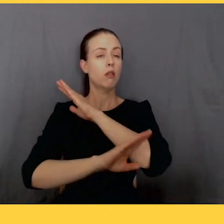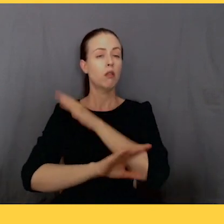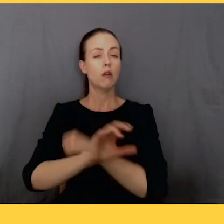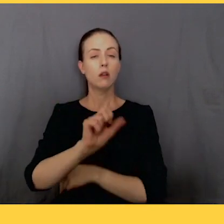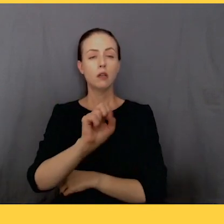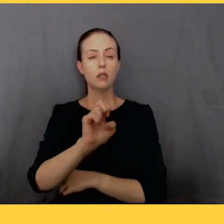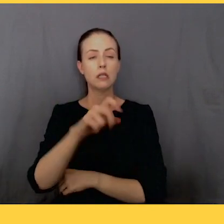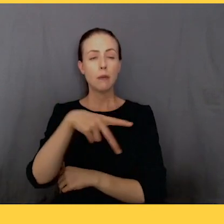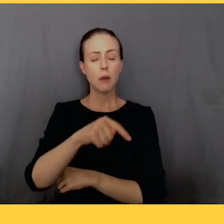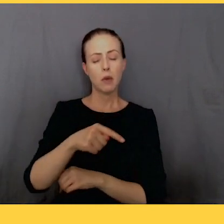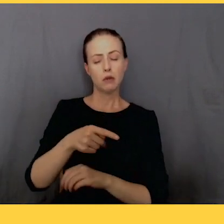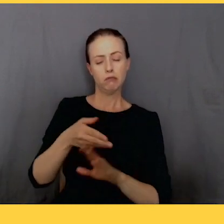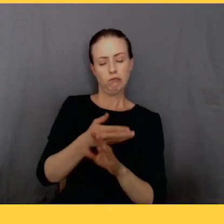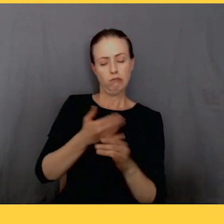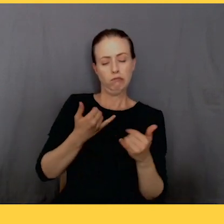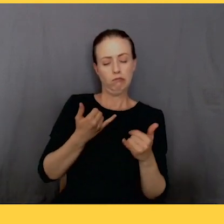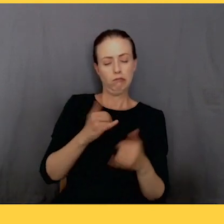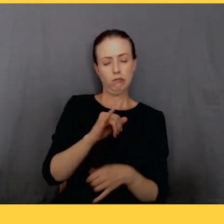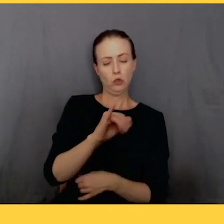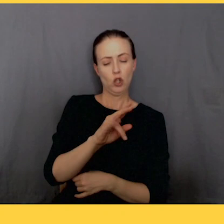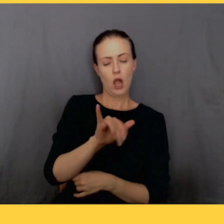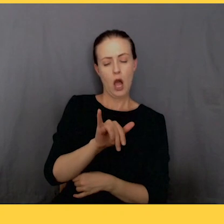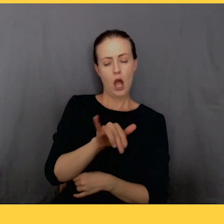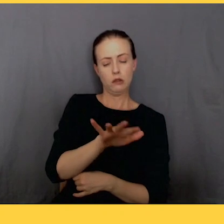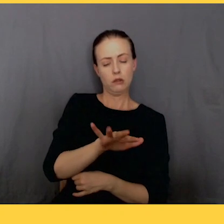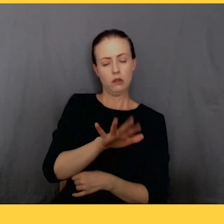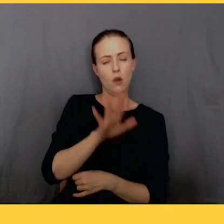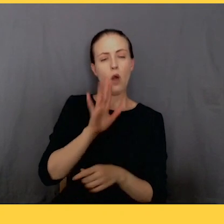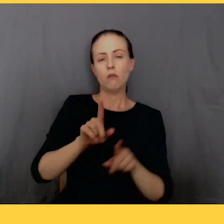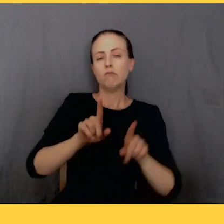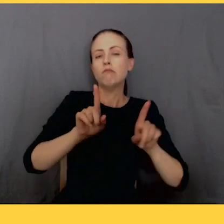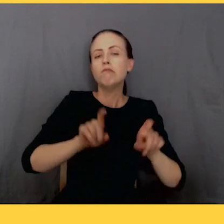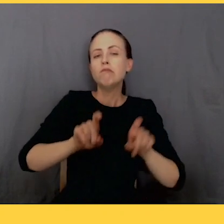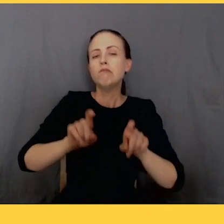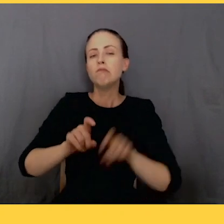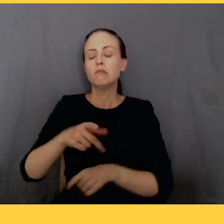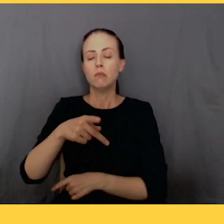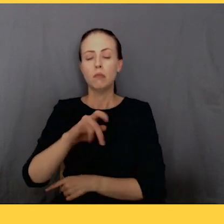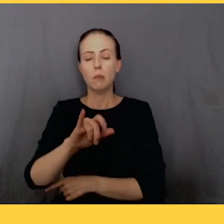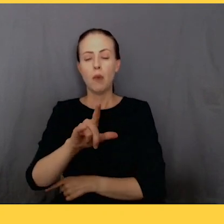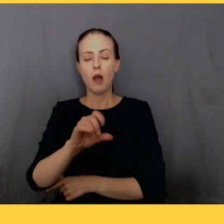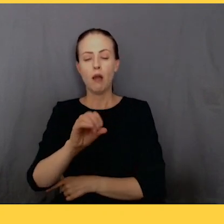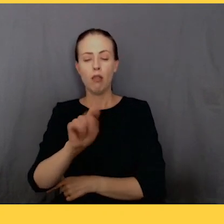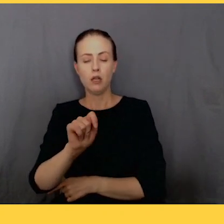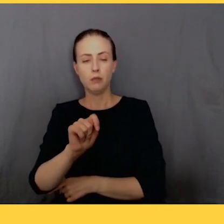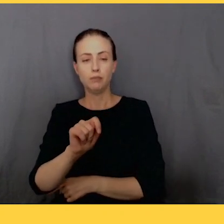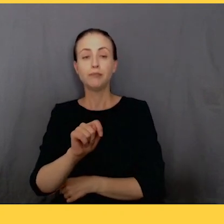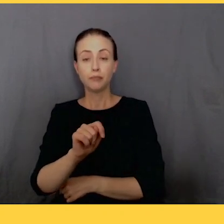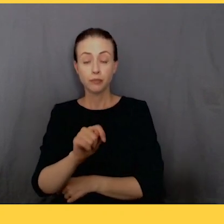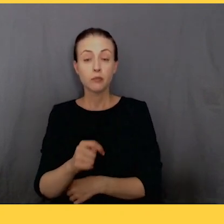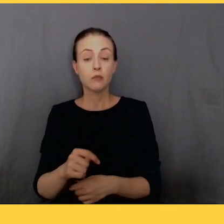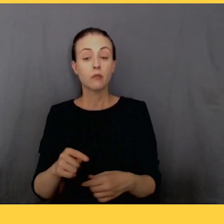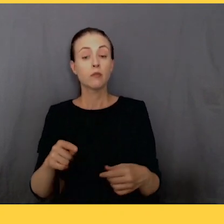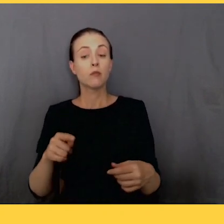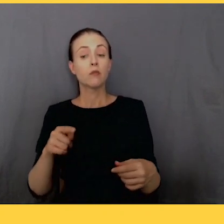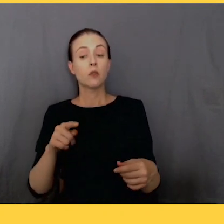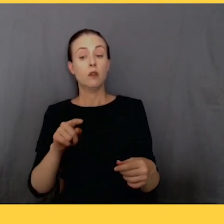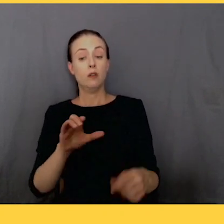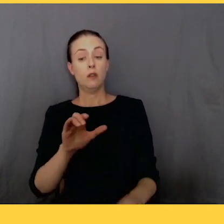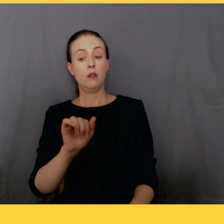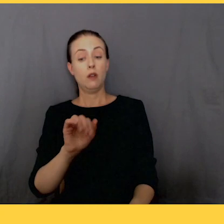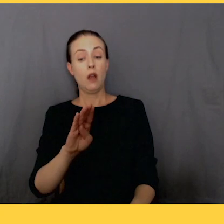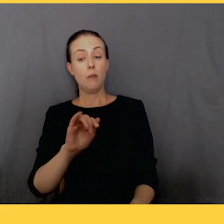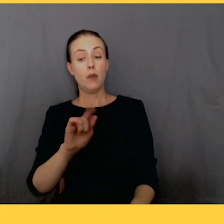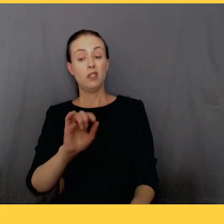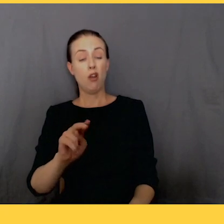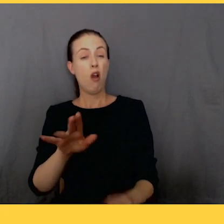I have in the Cabazon area listed 11 critical care customers who signed up for our program. There's a program